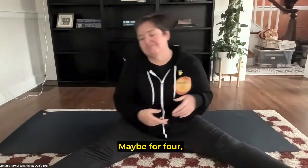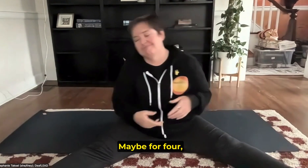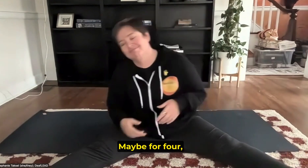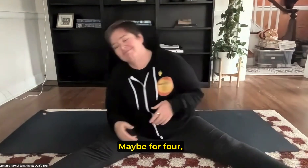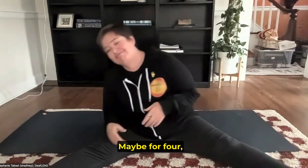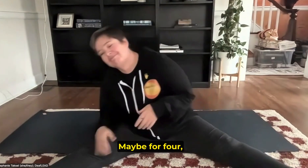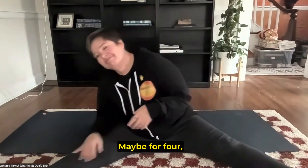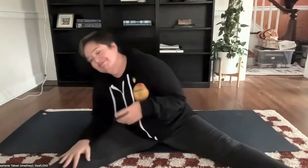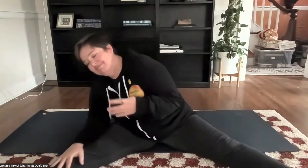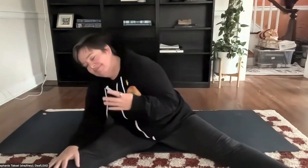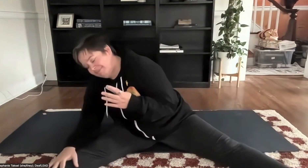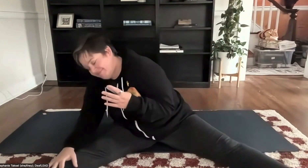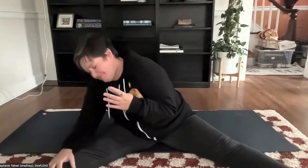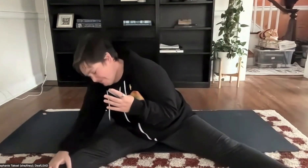4.